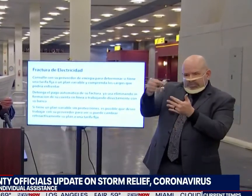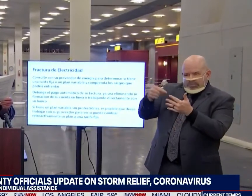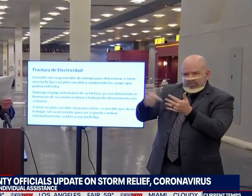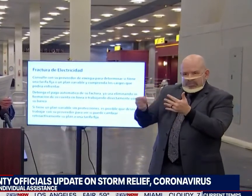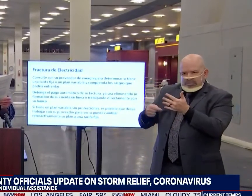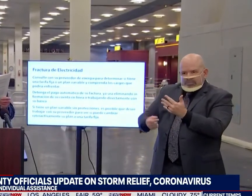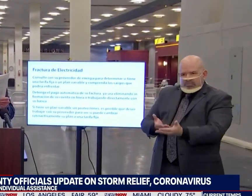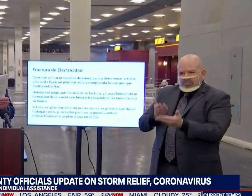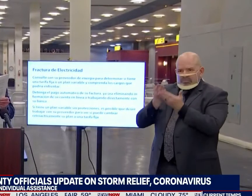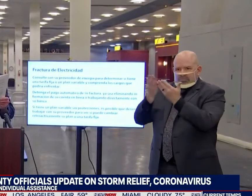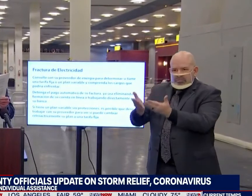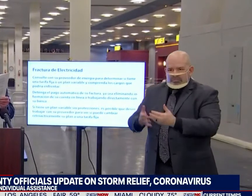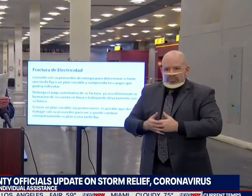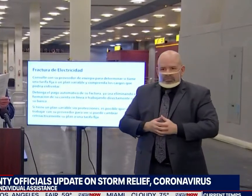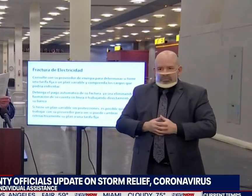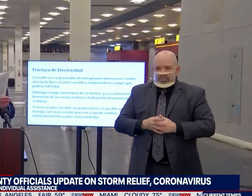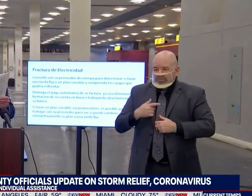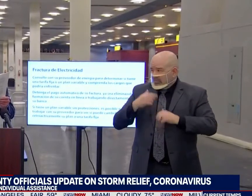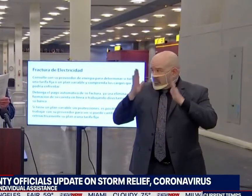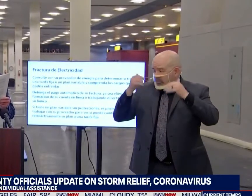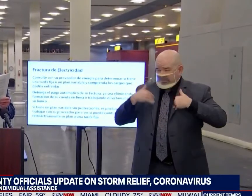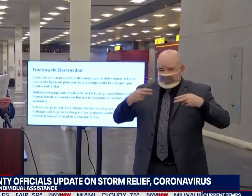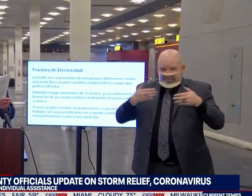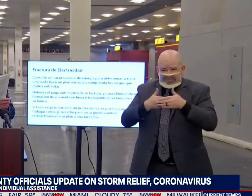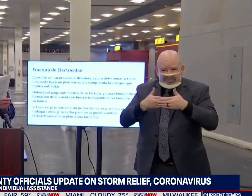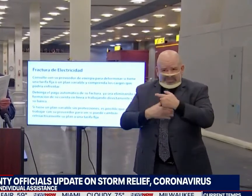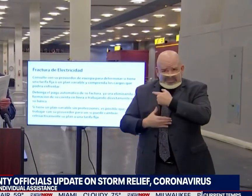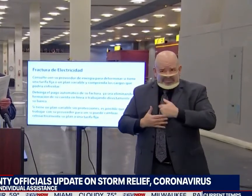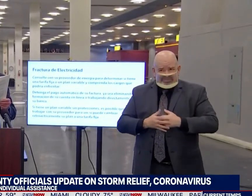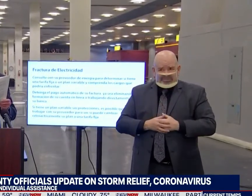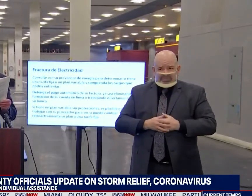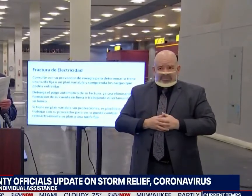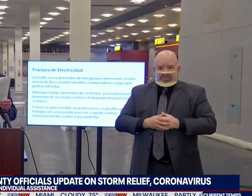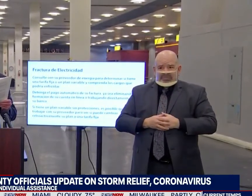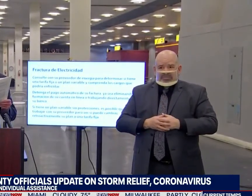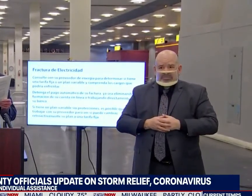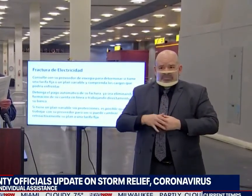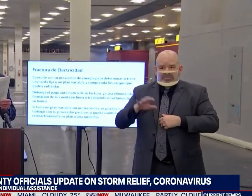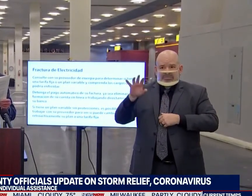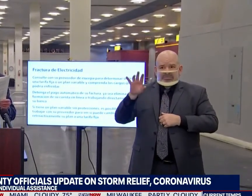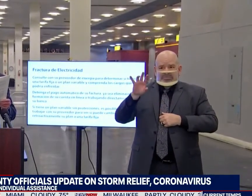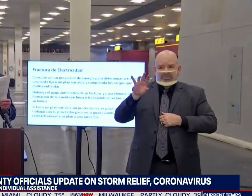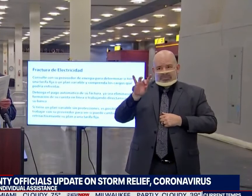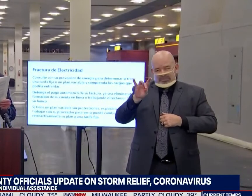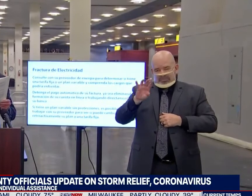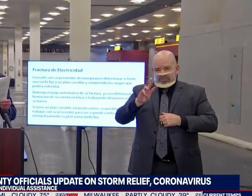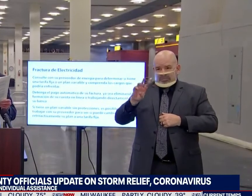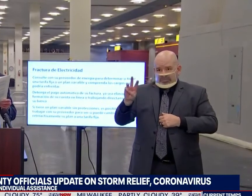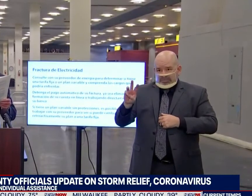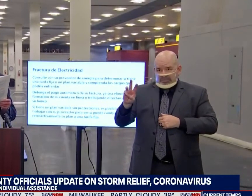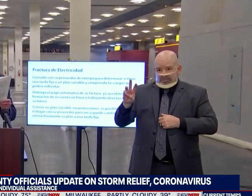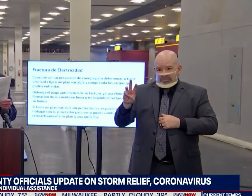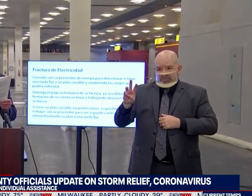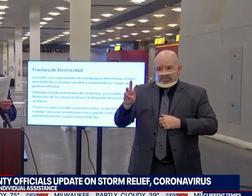these up on the screen, but that toll-free number is 1866 674